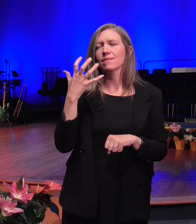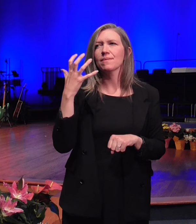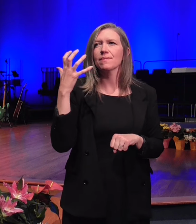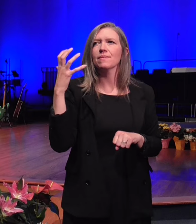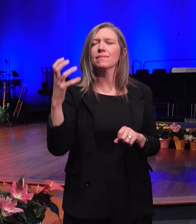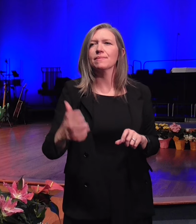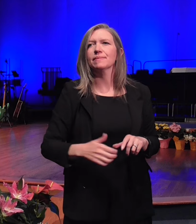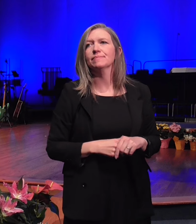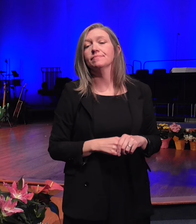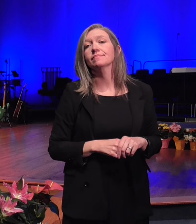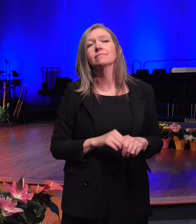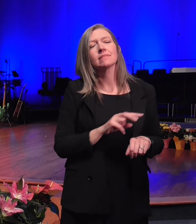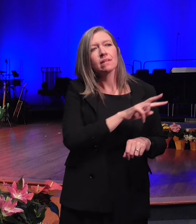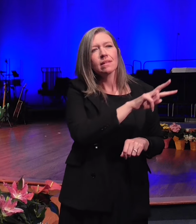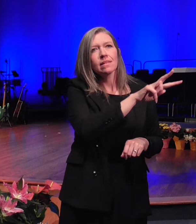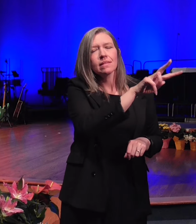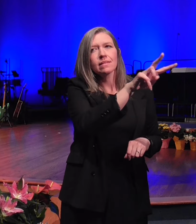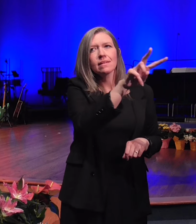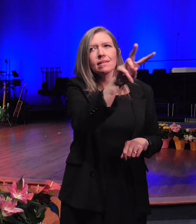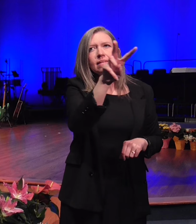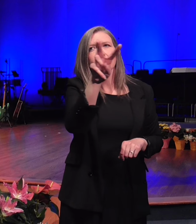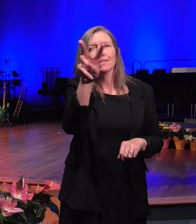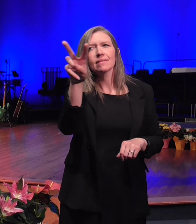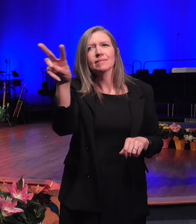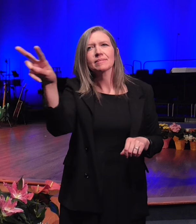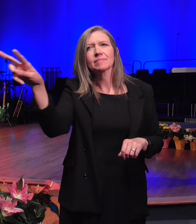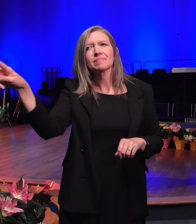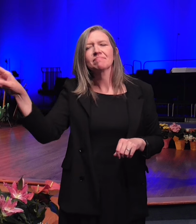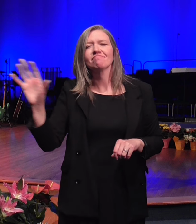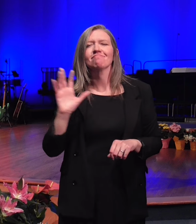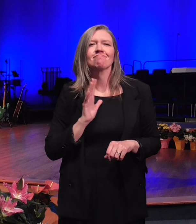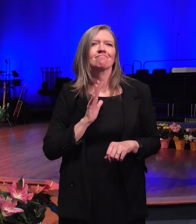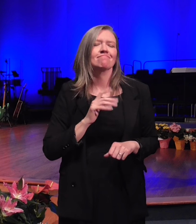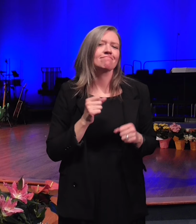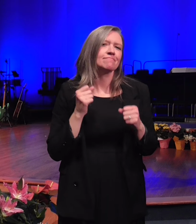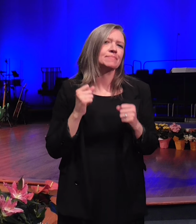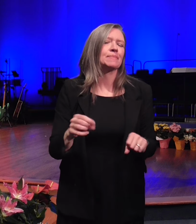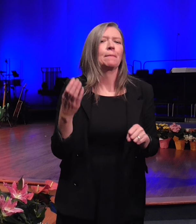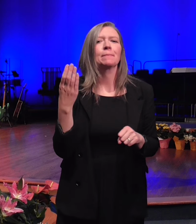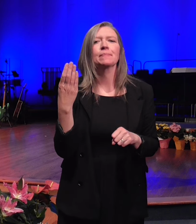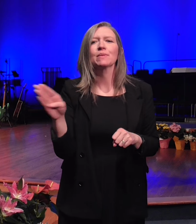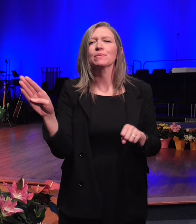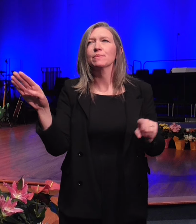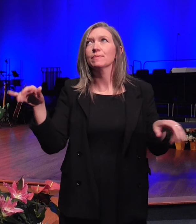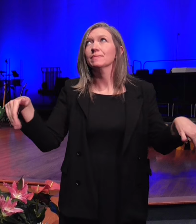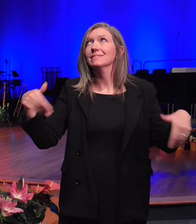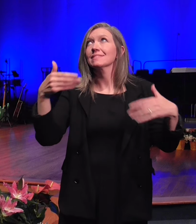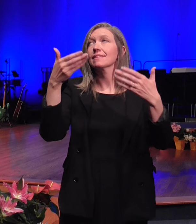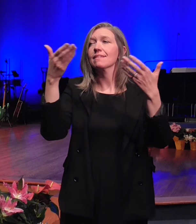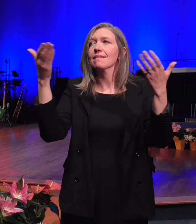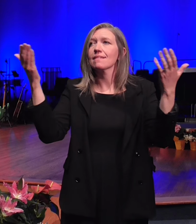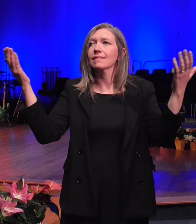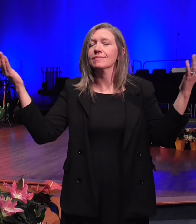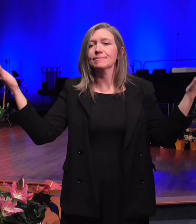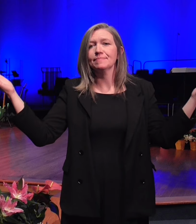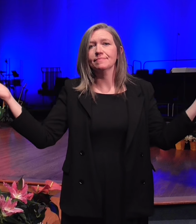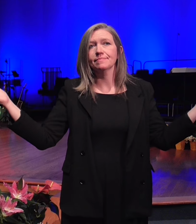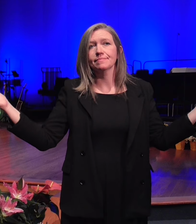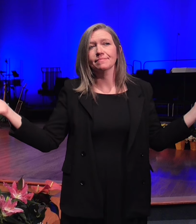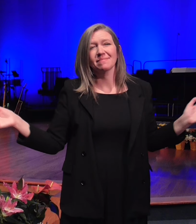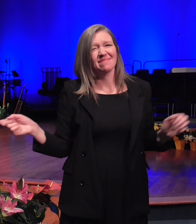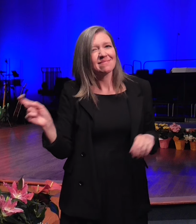Oh, look all around, there's nothing but blue skies. You